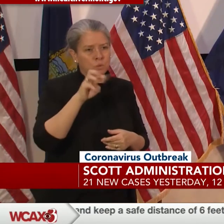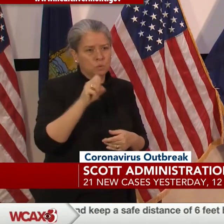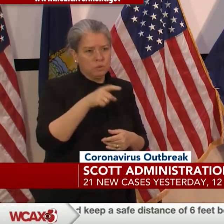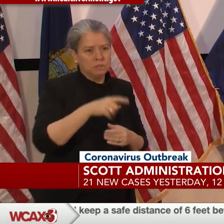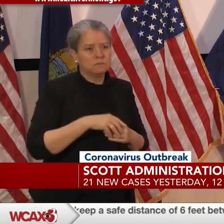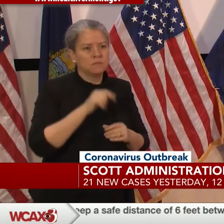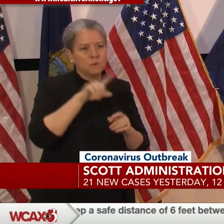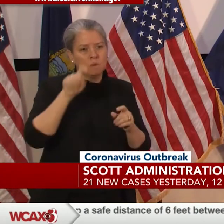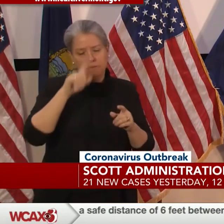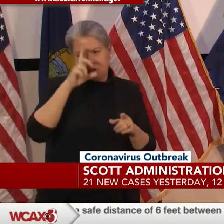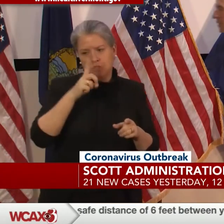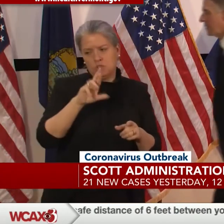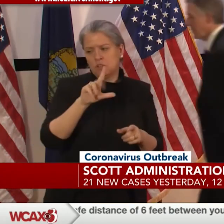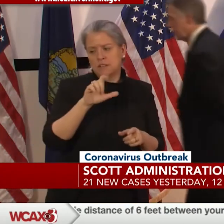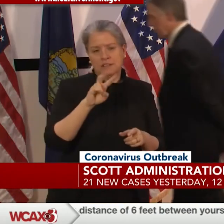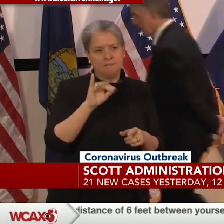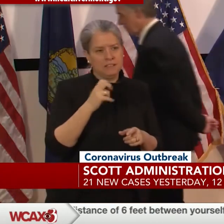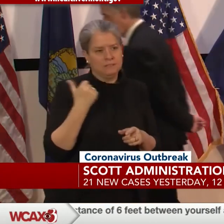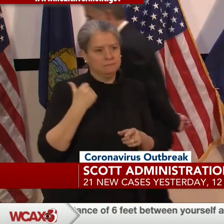Dr.